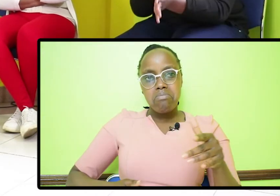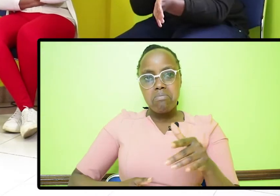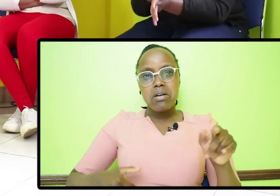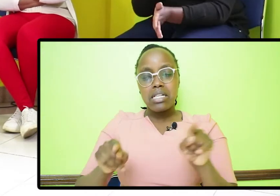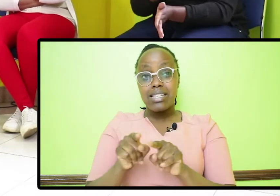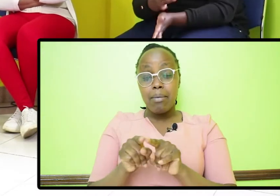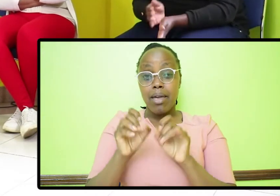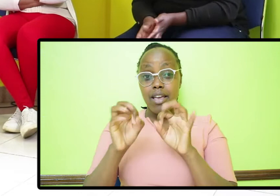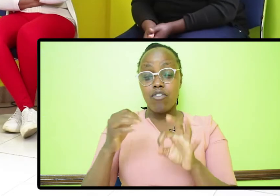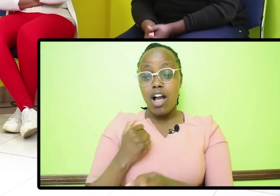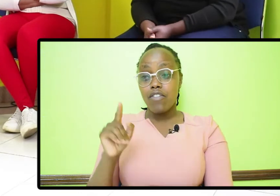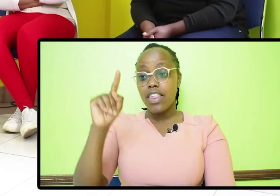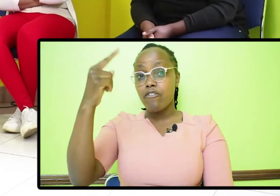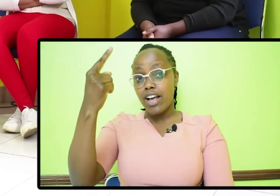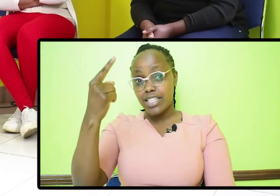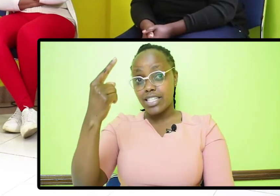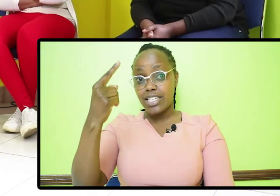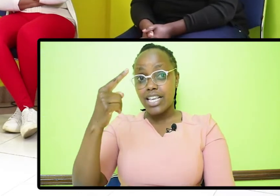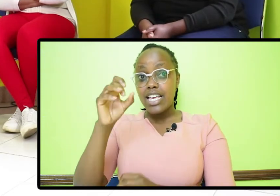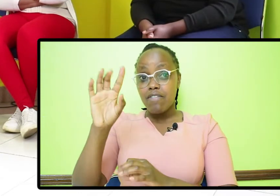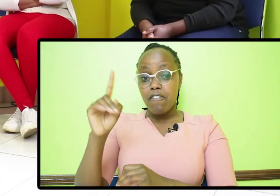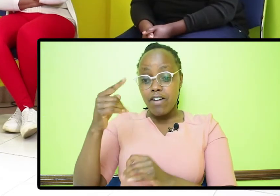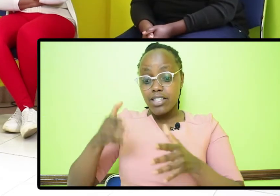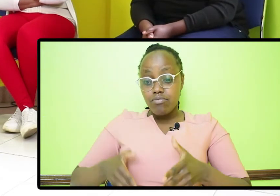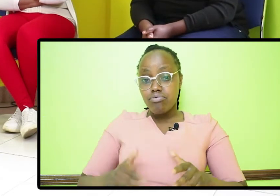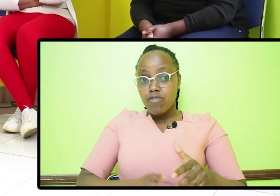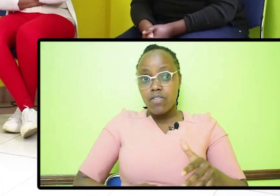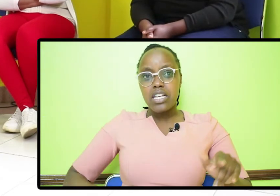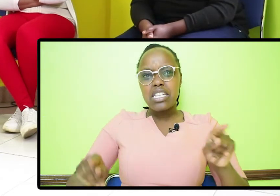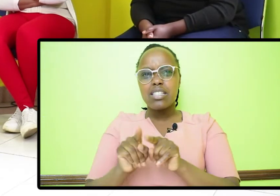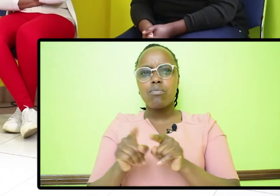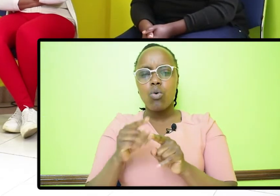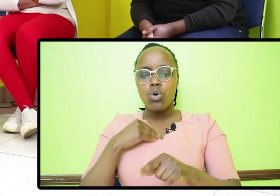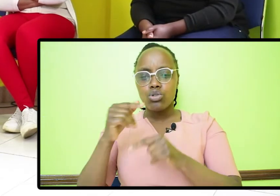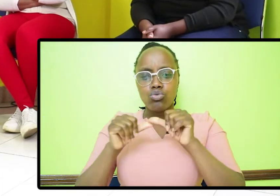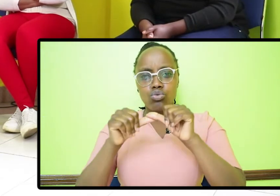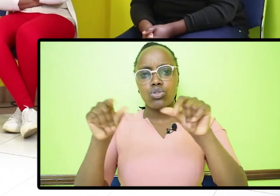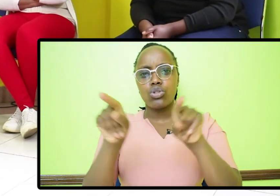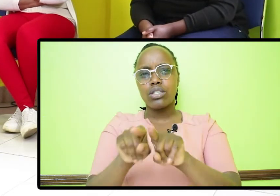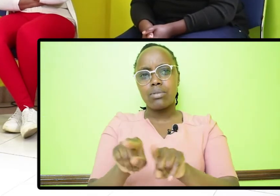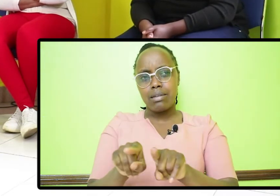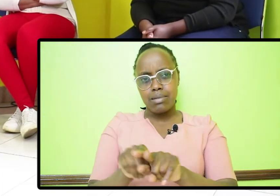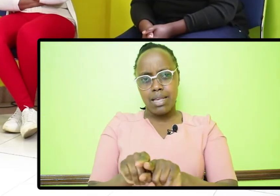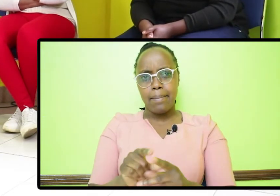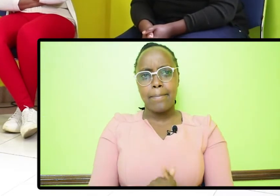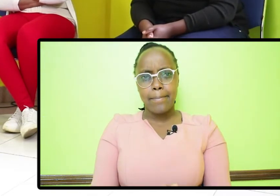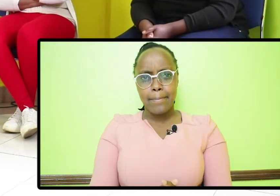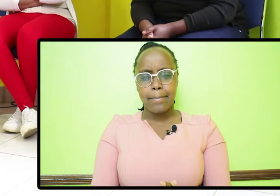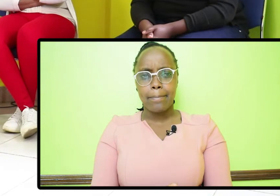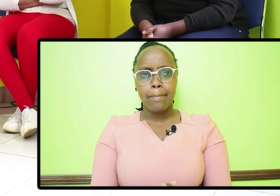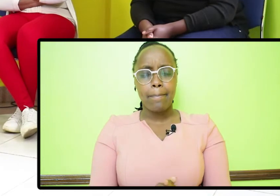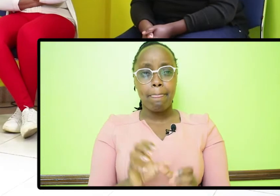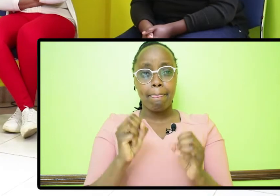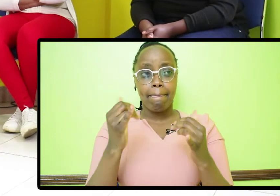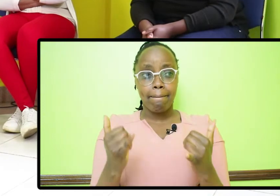That's what they say. When you have a first scar, mostly they want to continue with the same scar. Yeah.